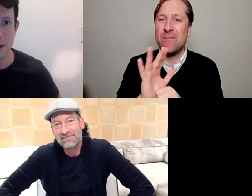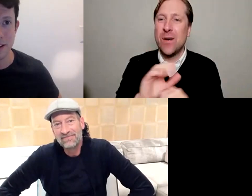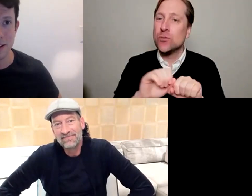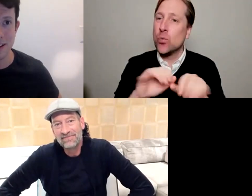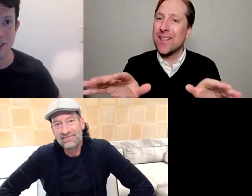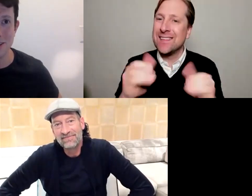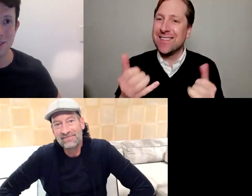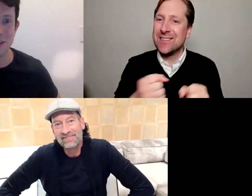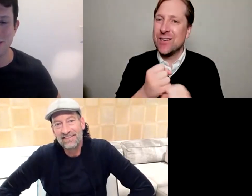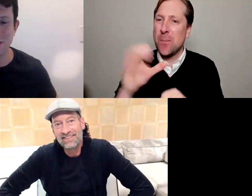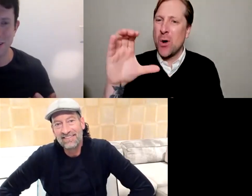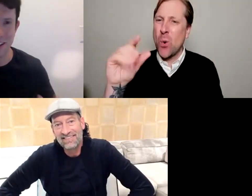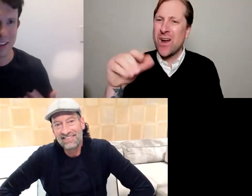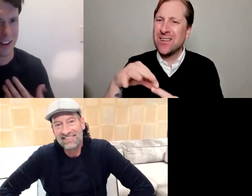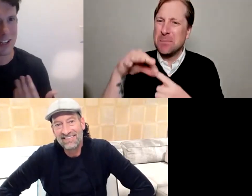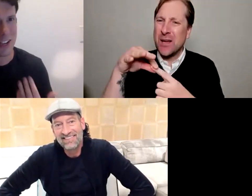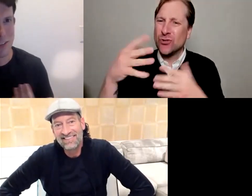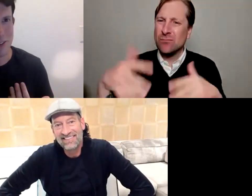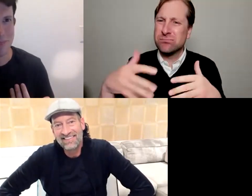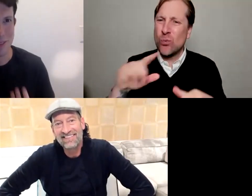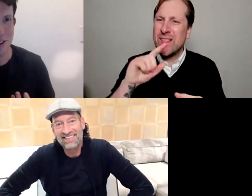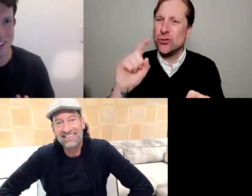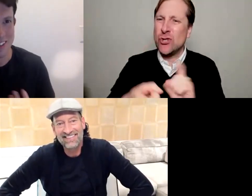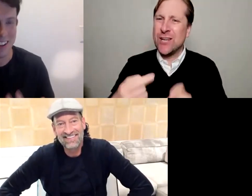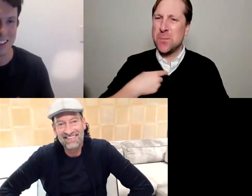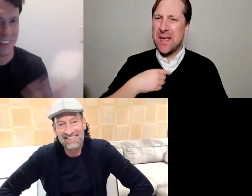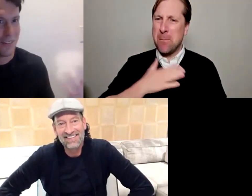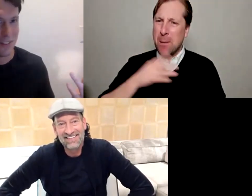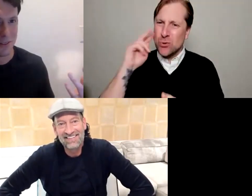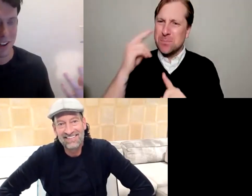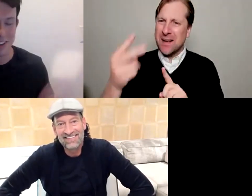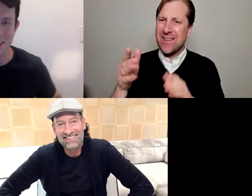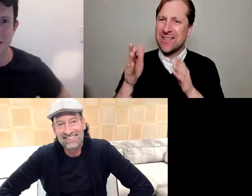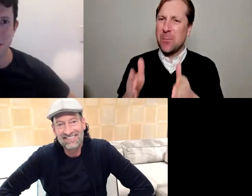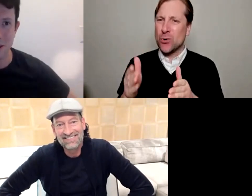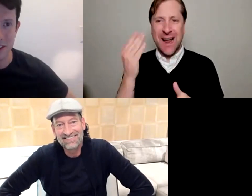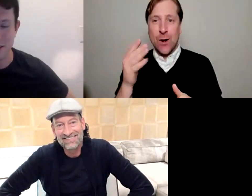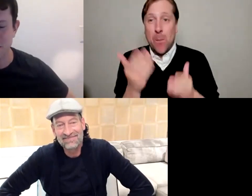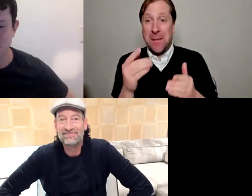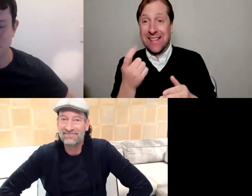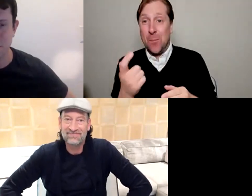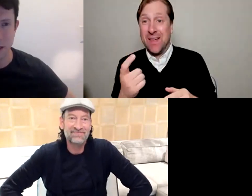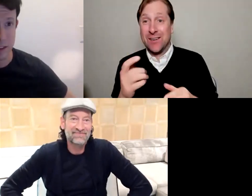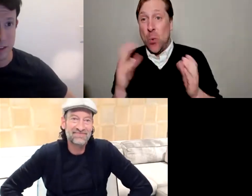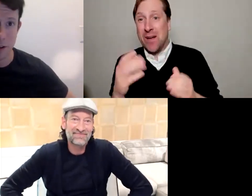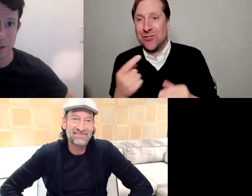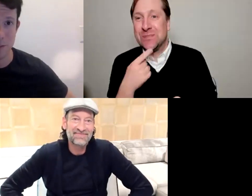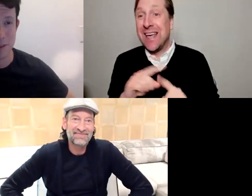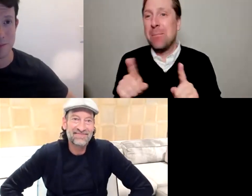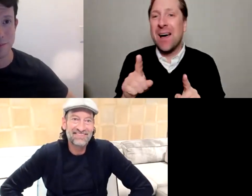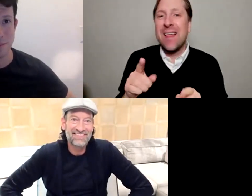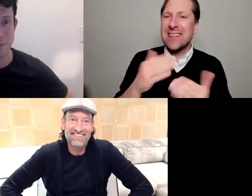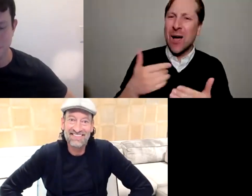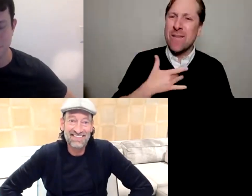but Coda is the one that, you know, it kind of changed me as a person. I know that's very dramatic to say, but, you know, that's just sort of, you know, that's how I walked away